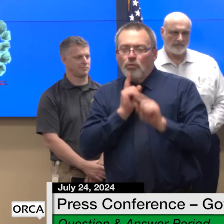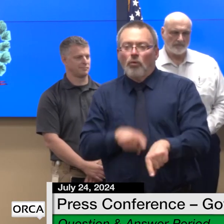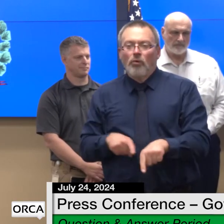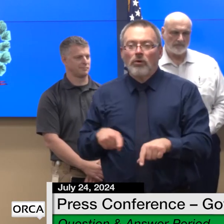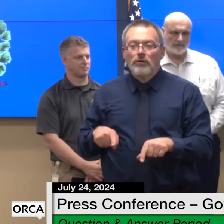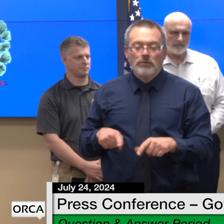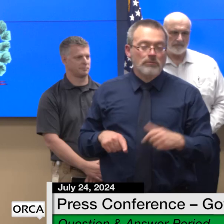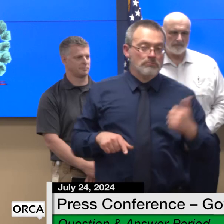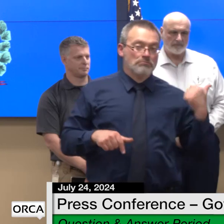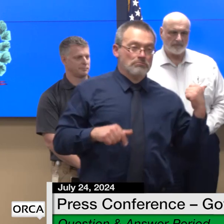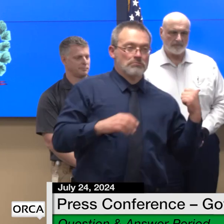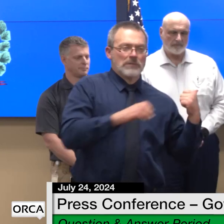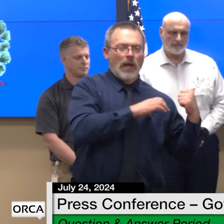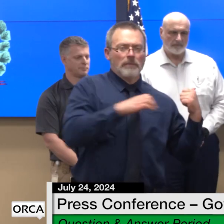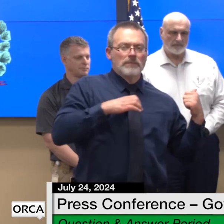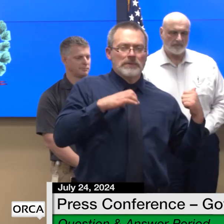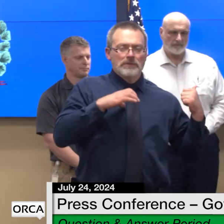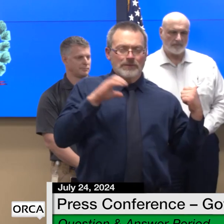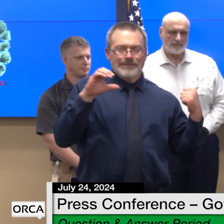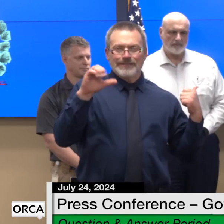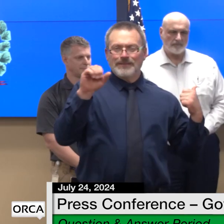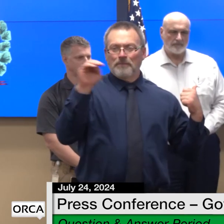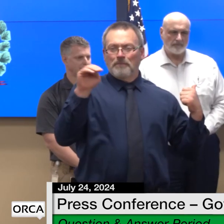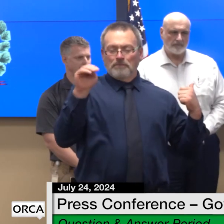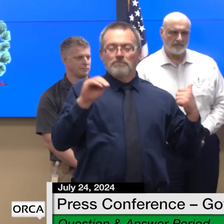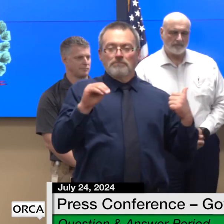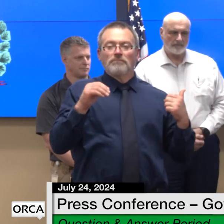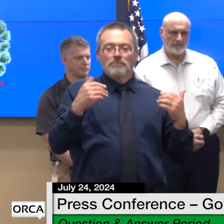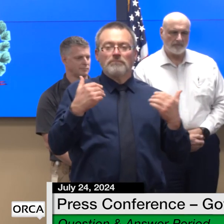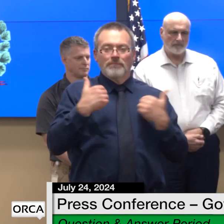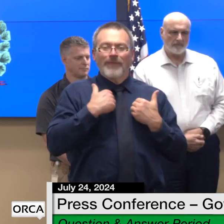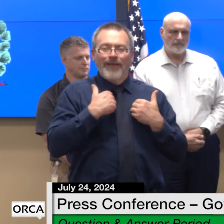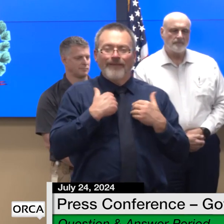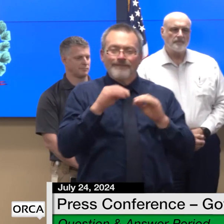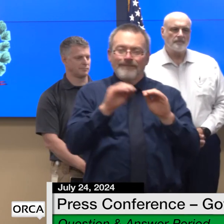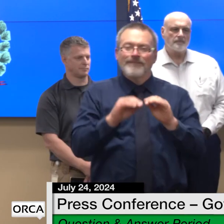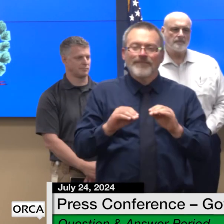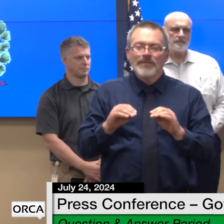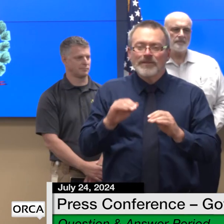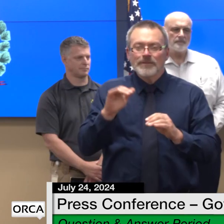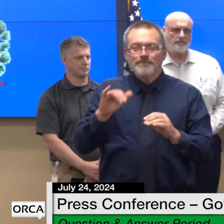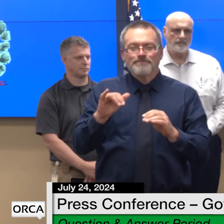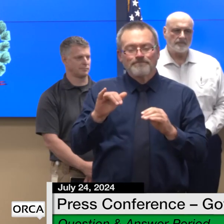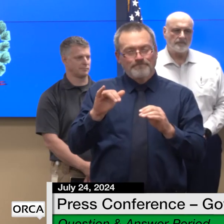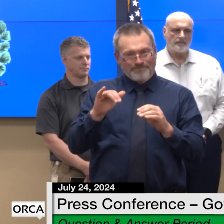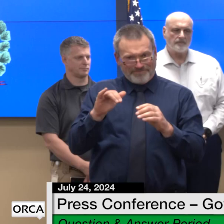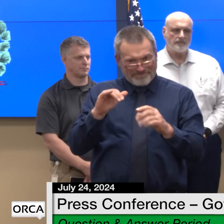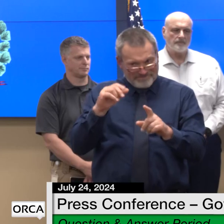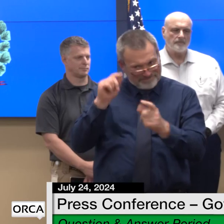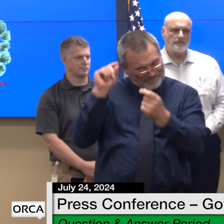So as Director Foran mentioned, it's a difficult number to nail down